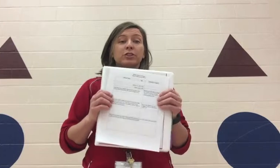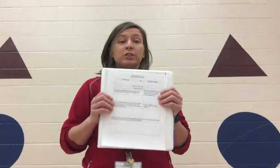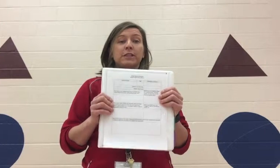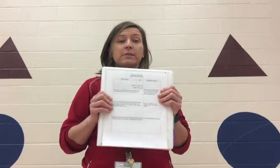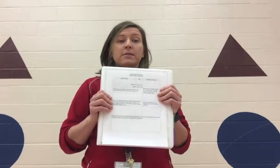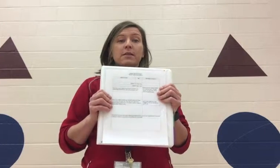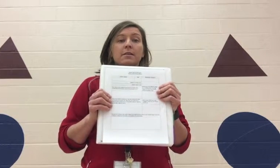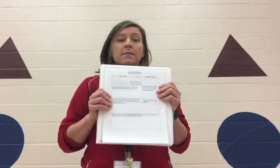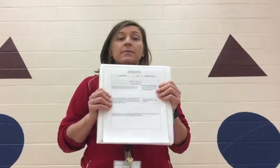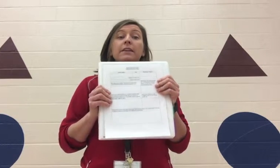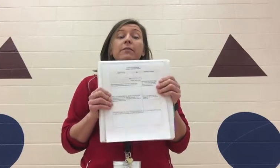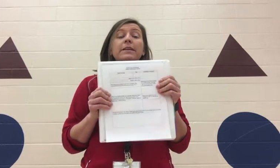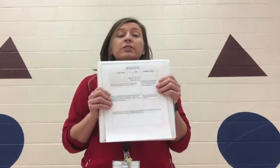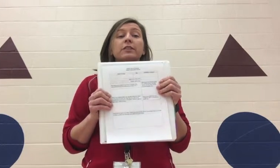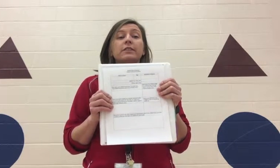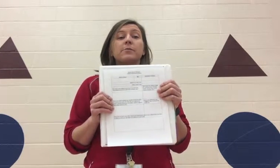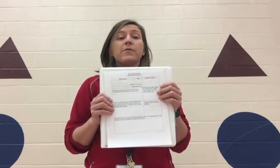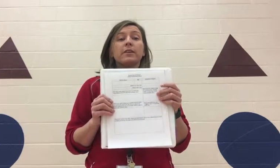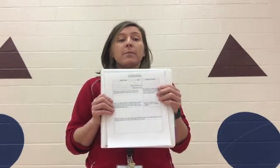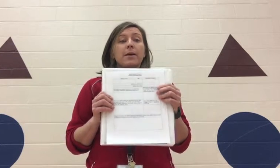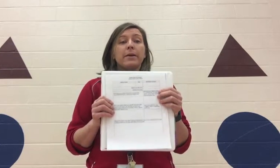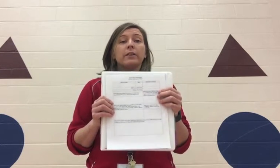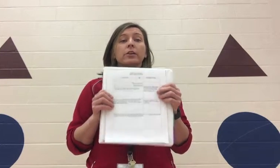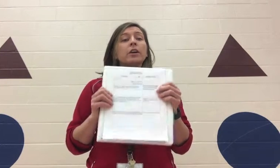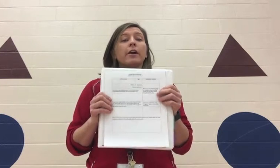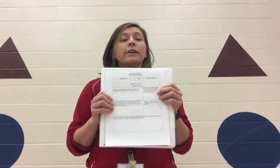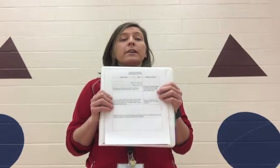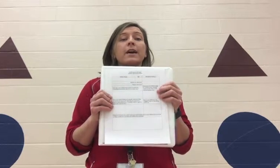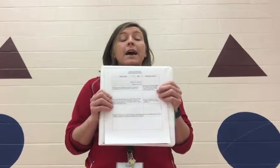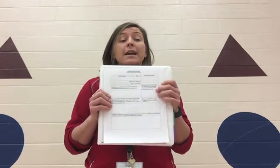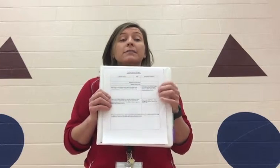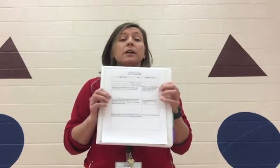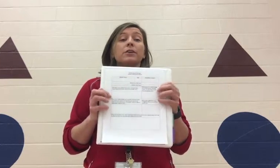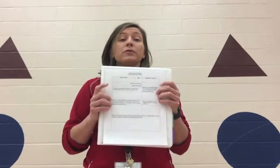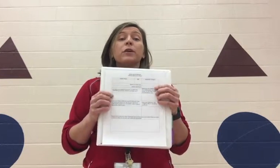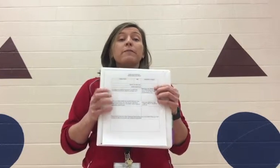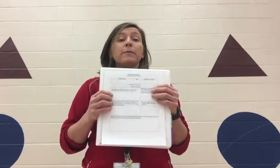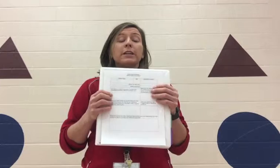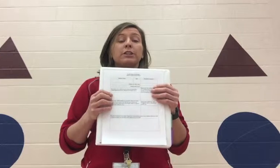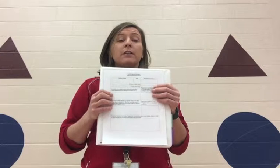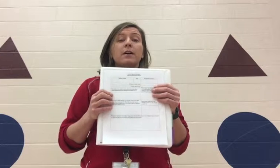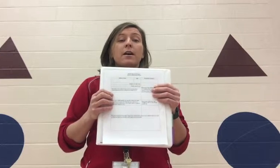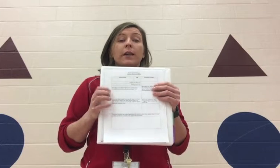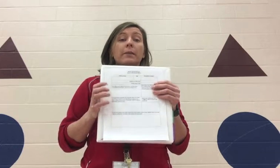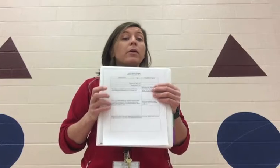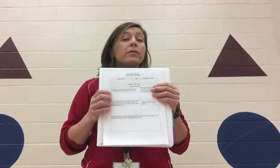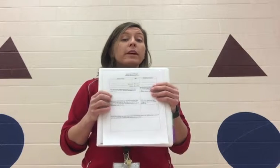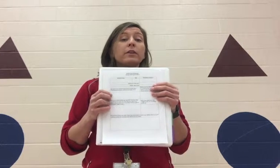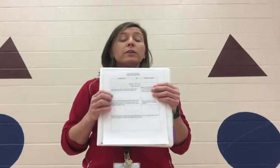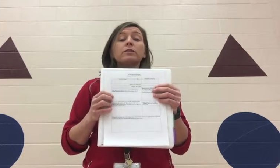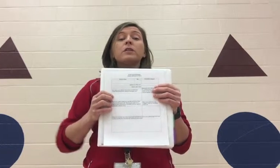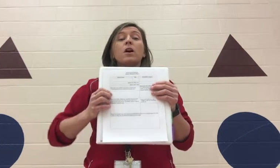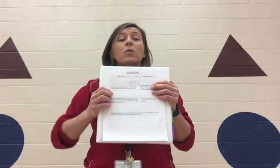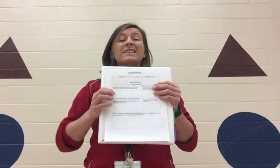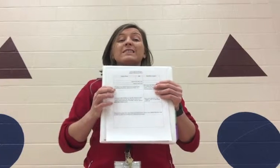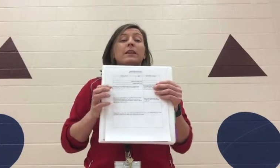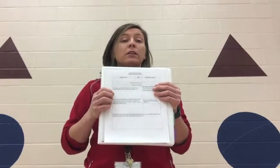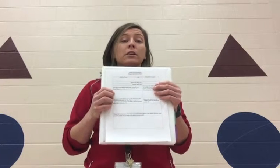sheet. The information sheet has been filled out by a parent or a guardian and has a lot of useful information, like motivators, ways that they learn,